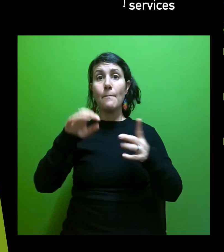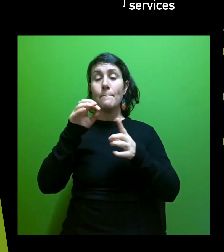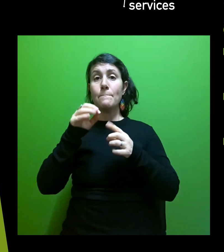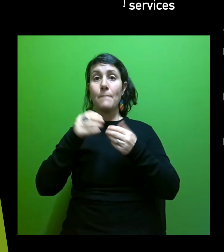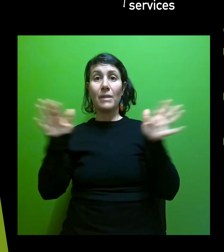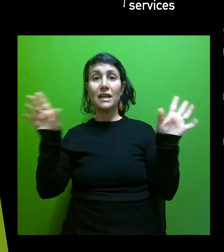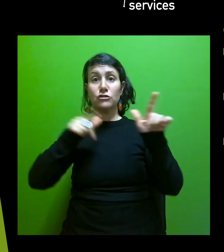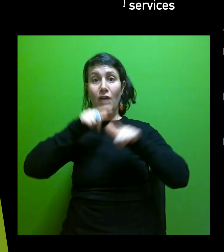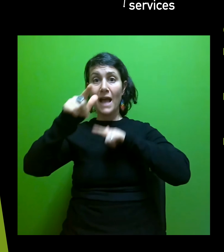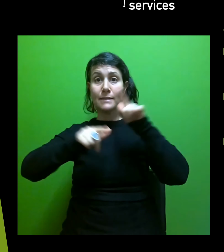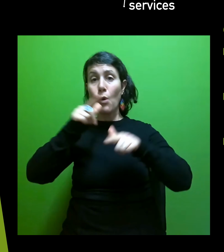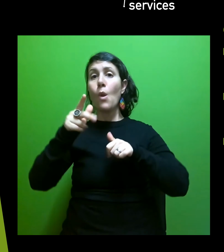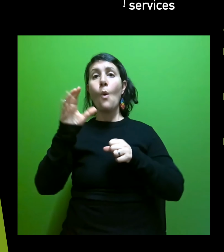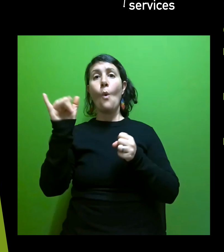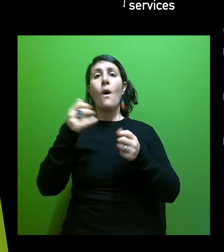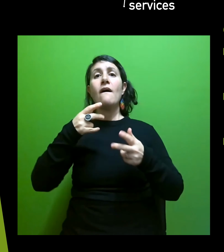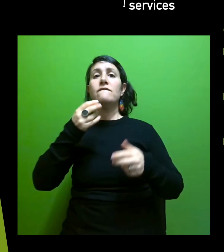venues.